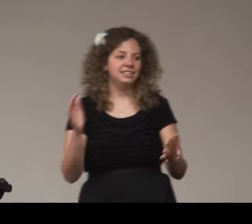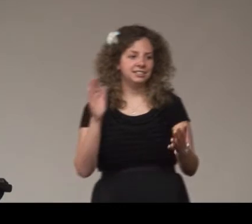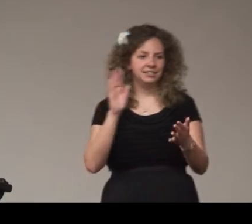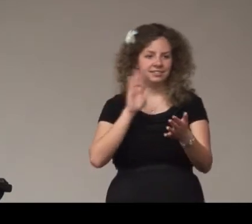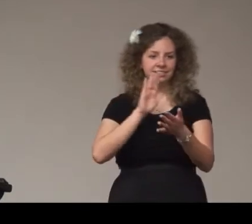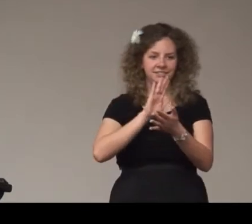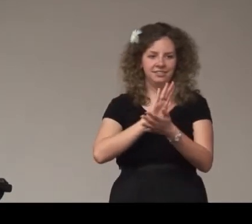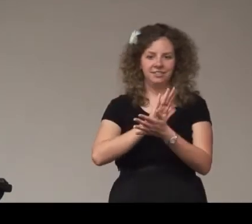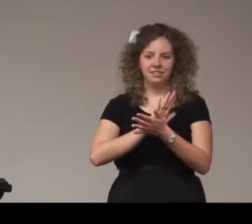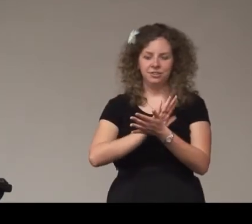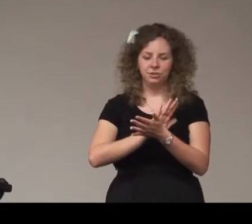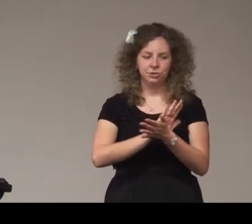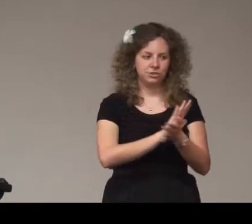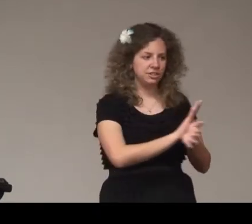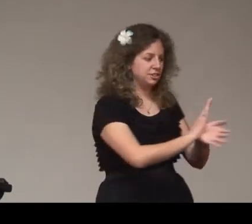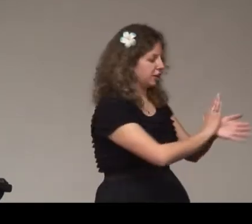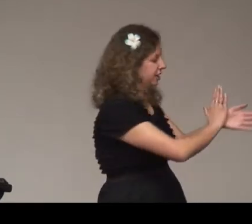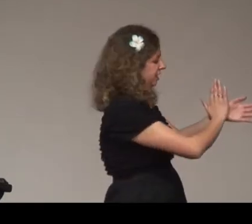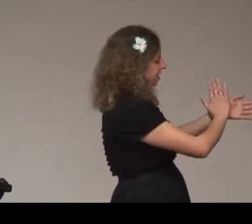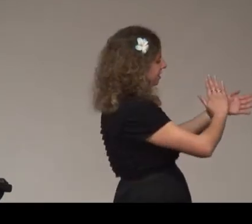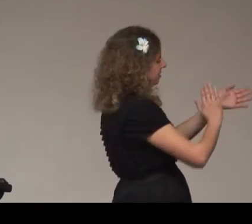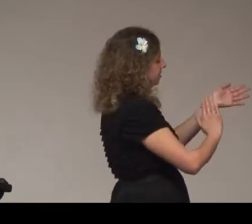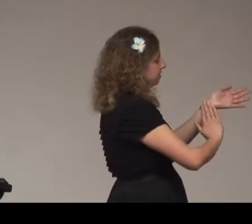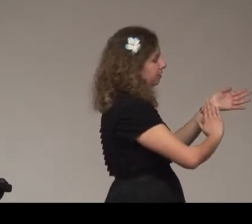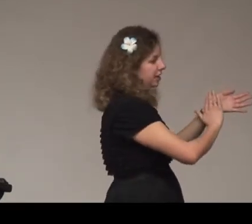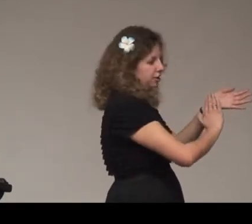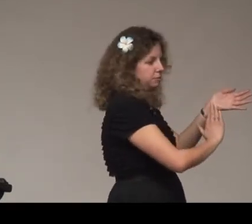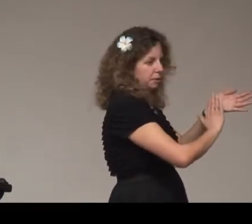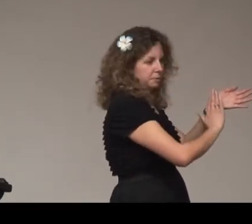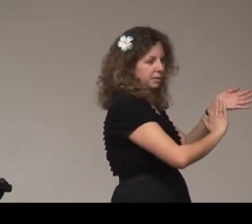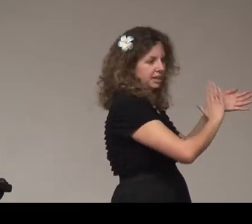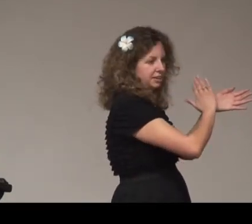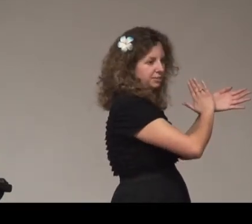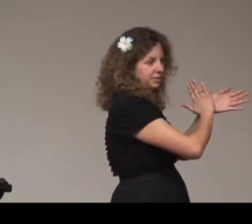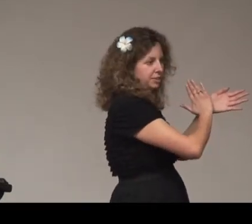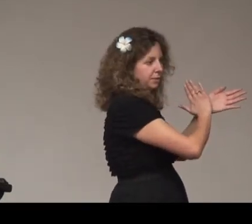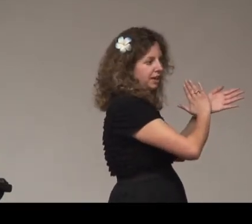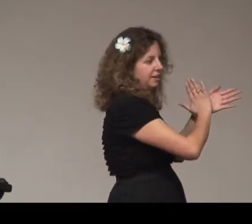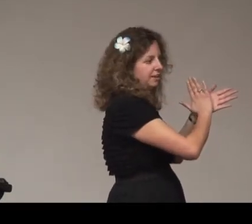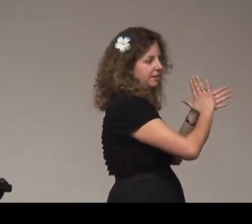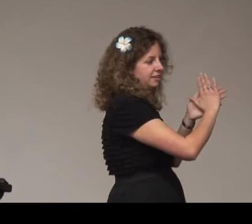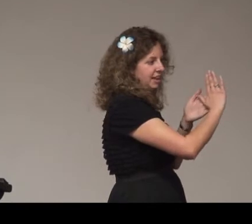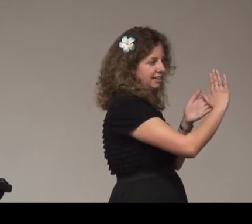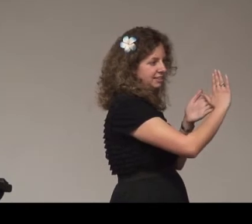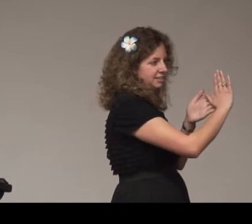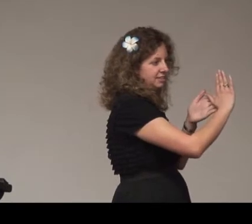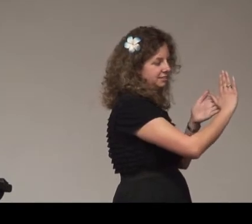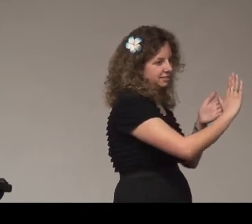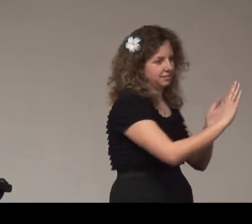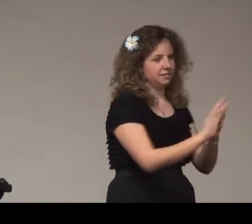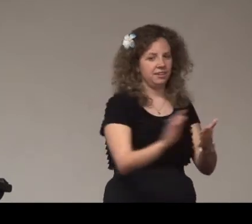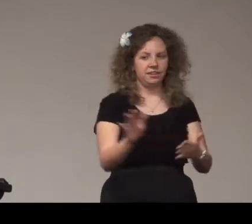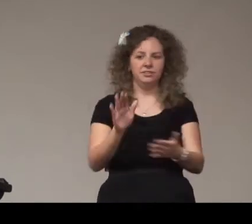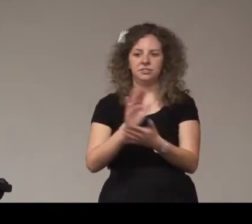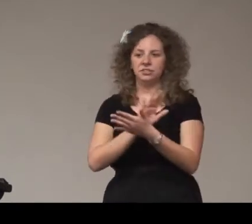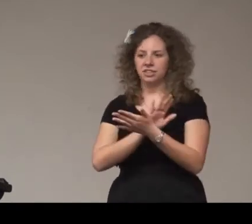nice, so it's going to start here, right here on the palm of my hand, going this way, nice, okay, it looks like